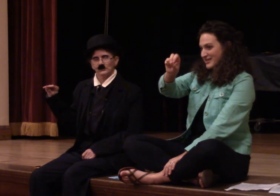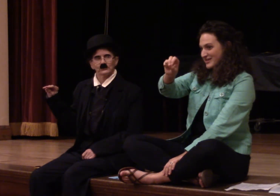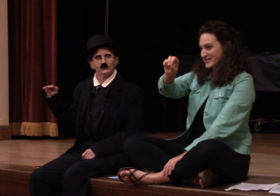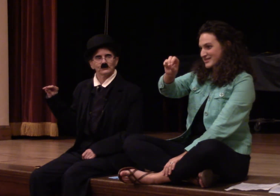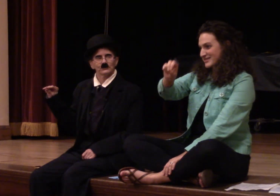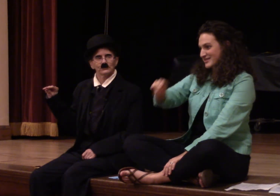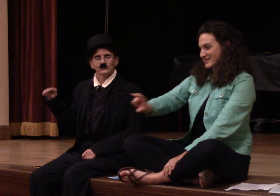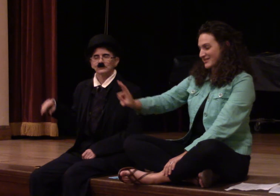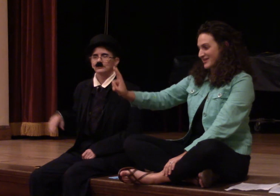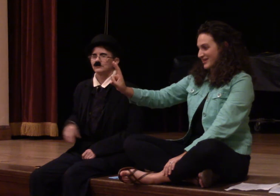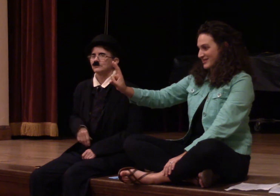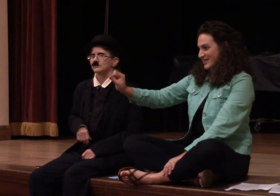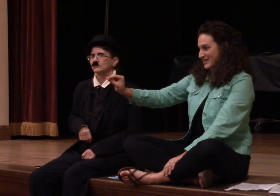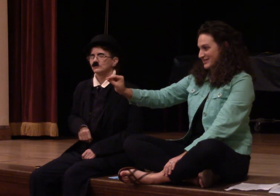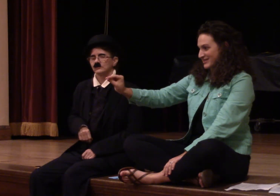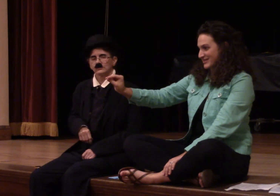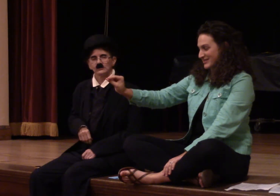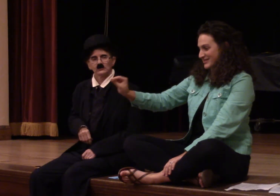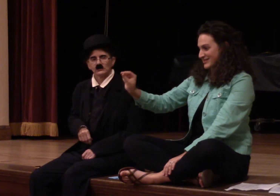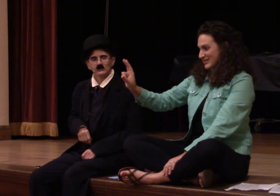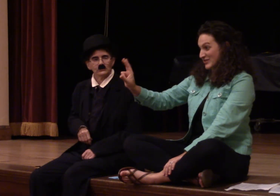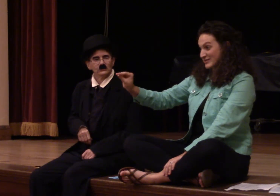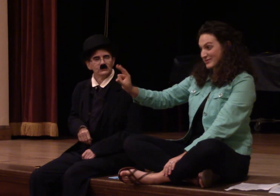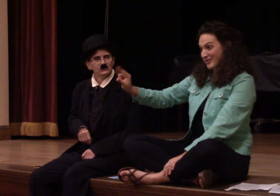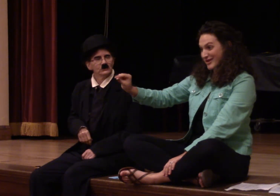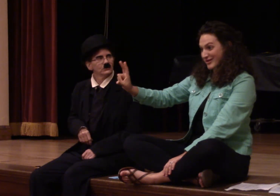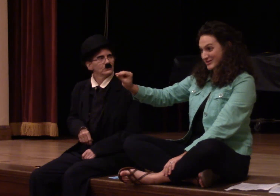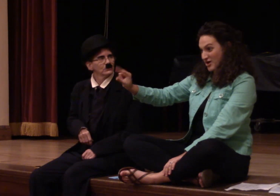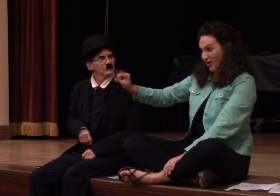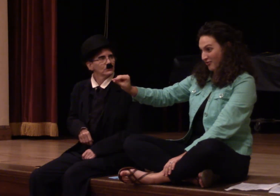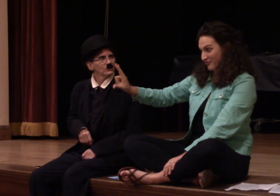This and this. So this one right here is no.